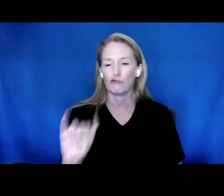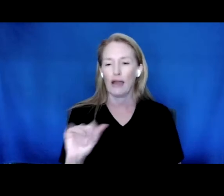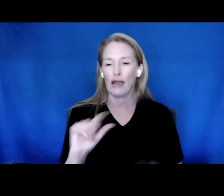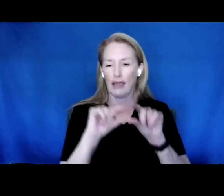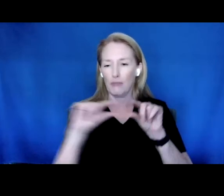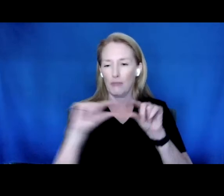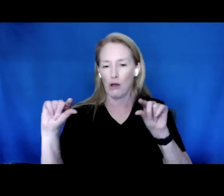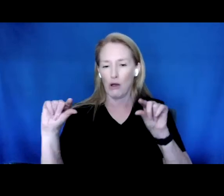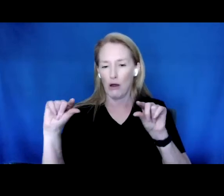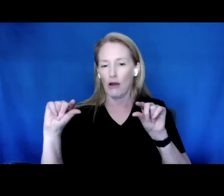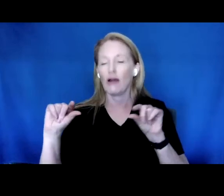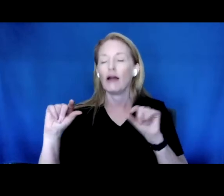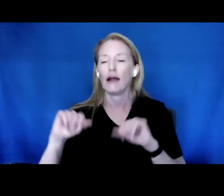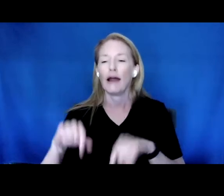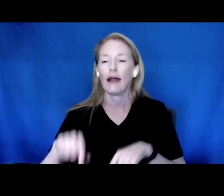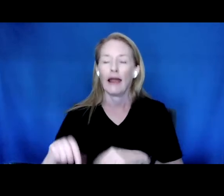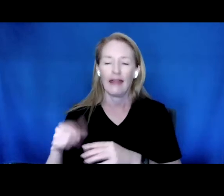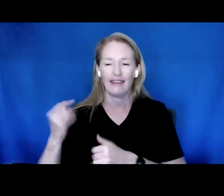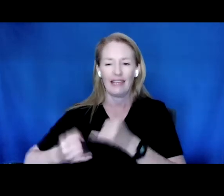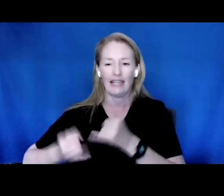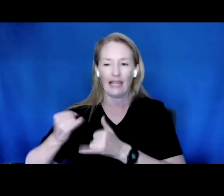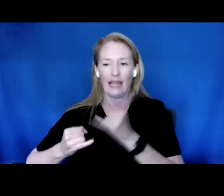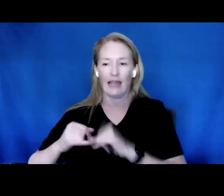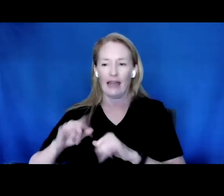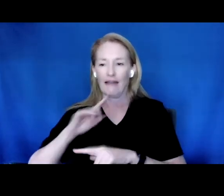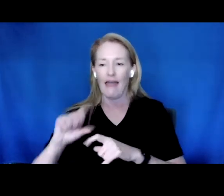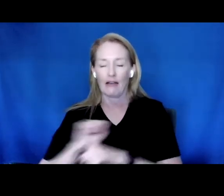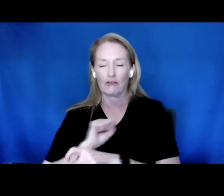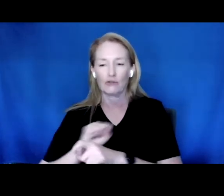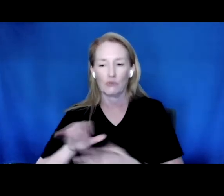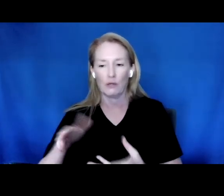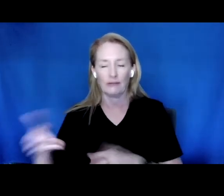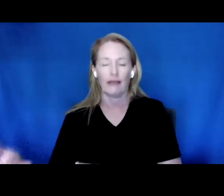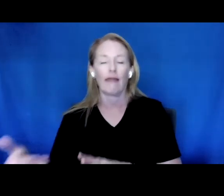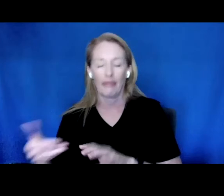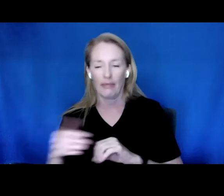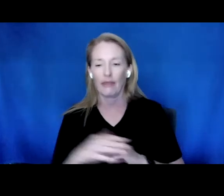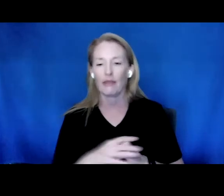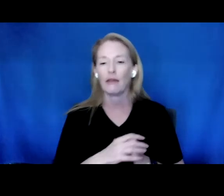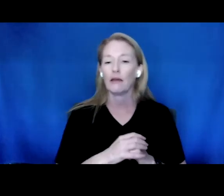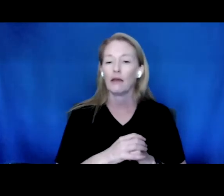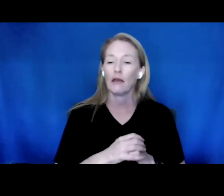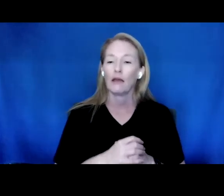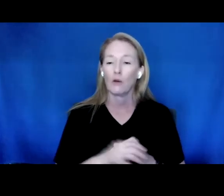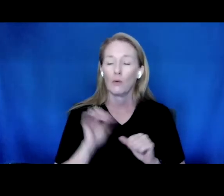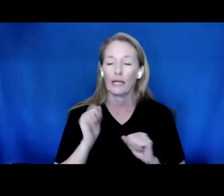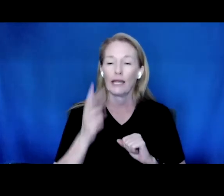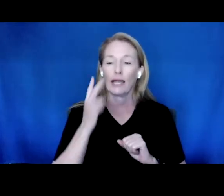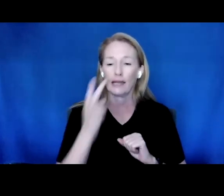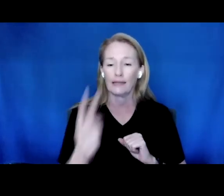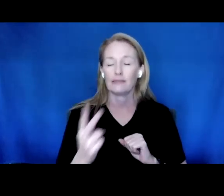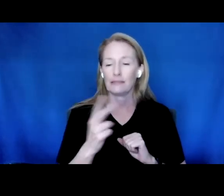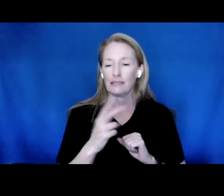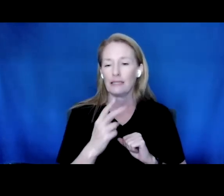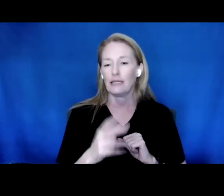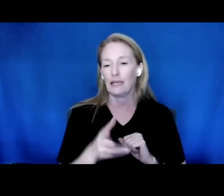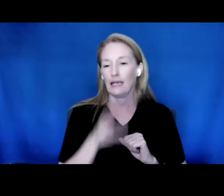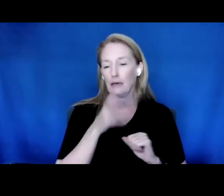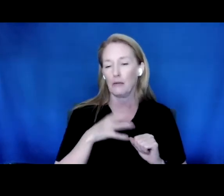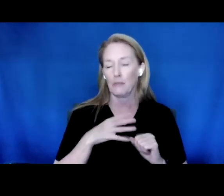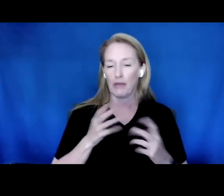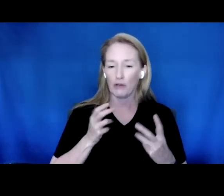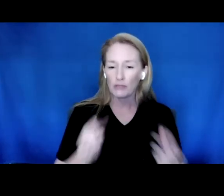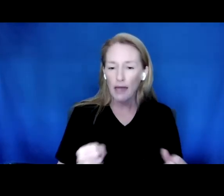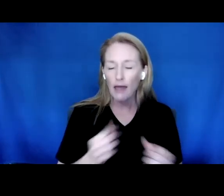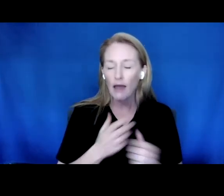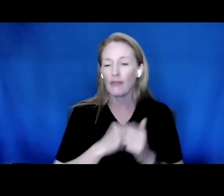deaths, which are represented by the colored bars. And we can see that in the maternal health and prematurity period, that's where we